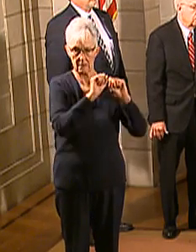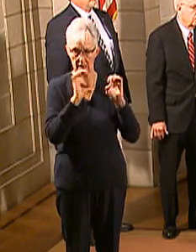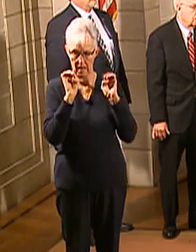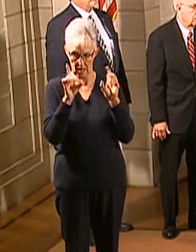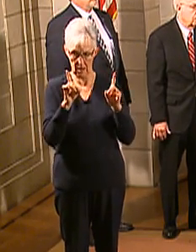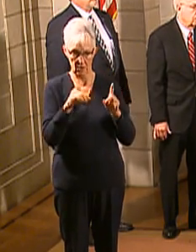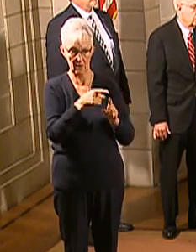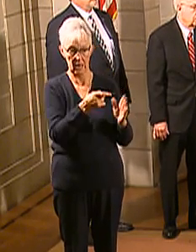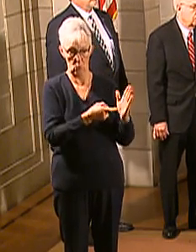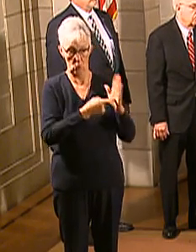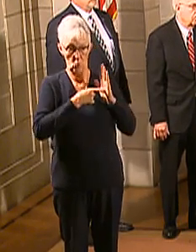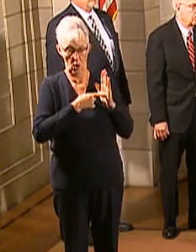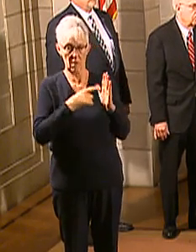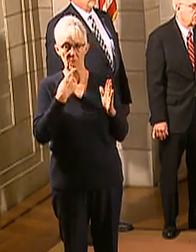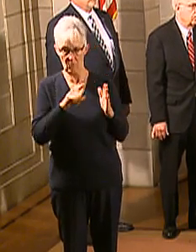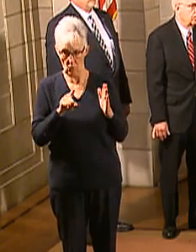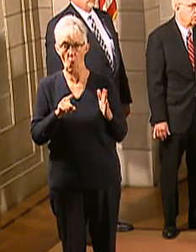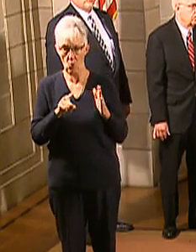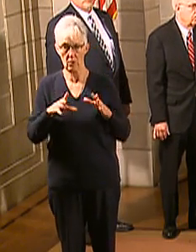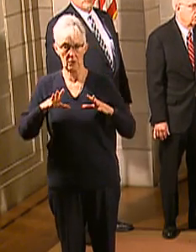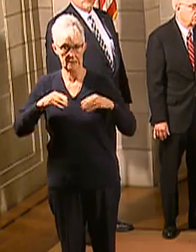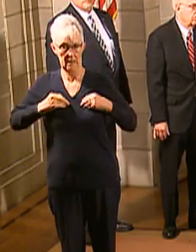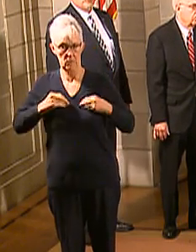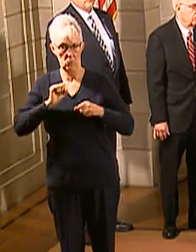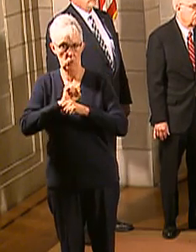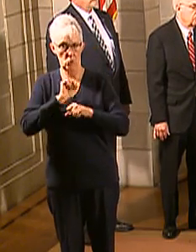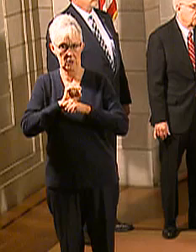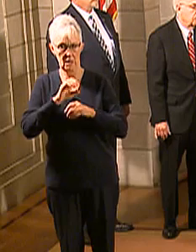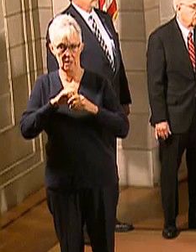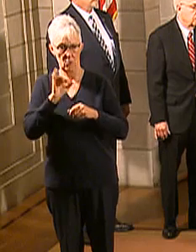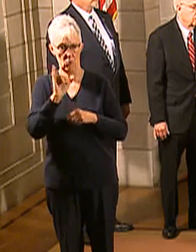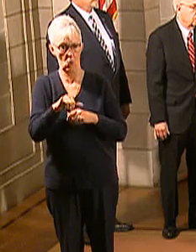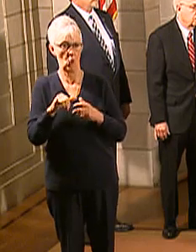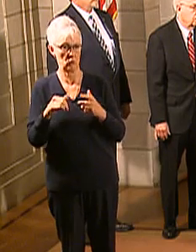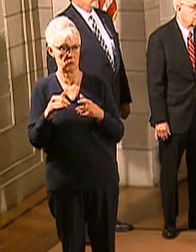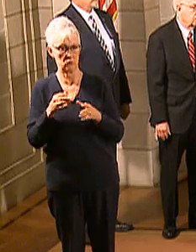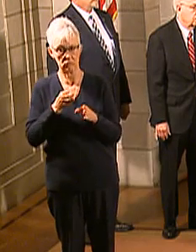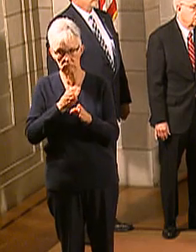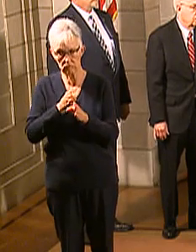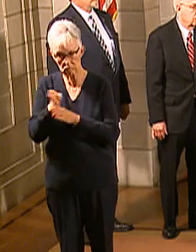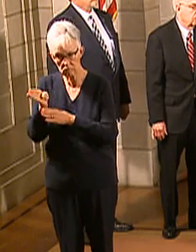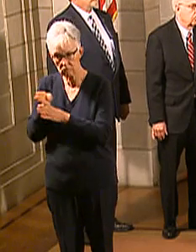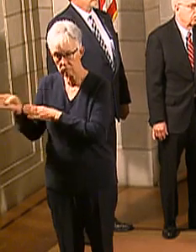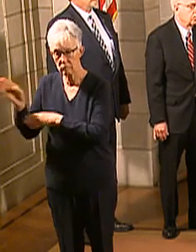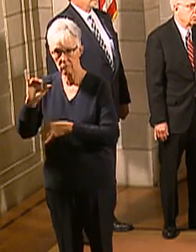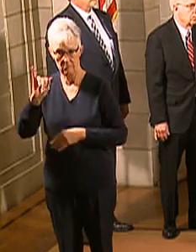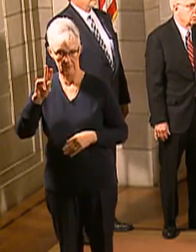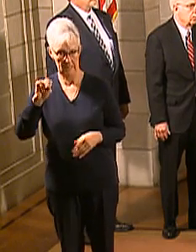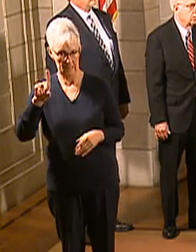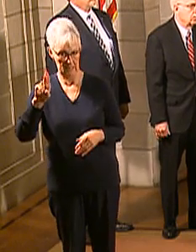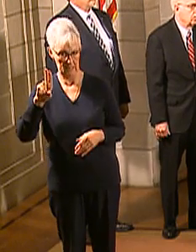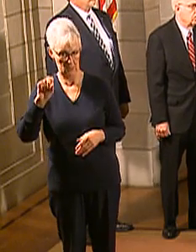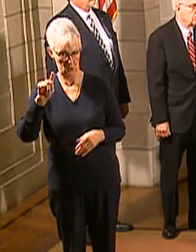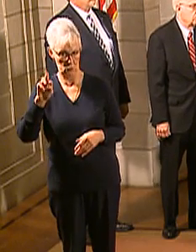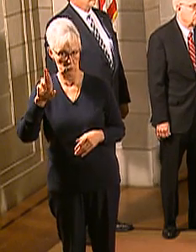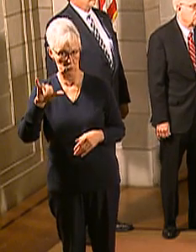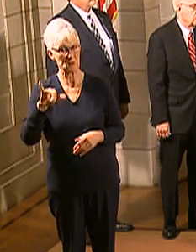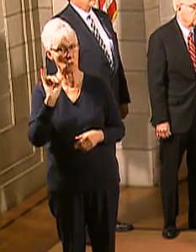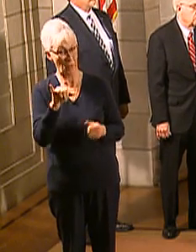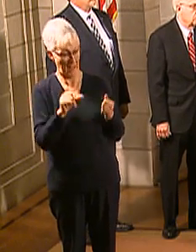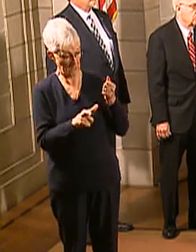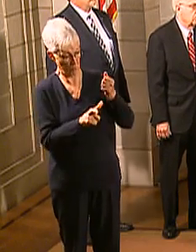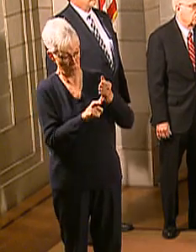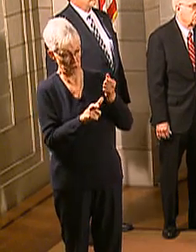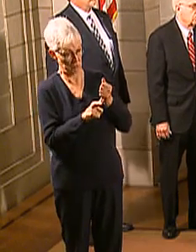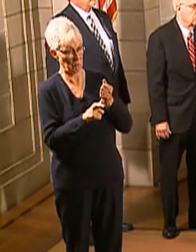great high-paying jobs that we have here in the state. So our apprenticeships are a great opportunity to be able to do that. And we've been talking